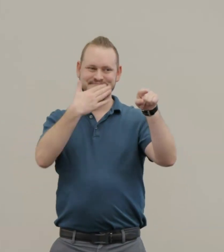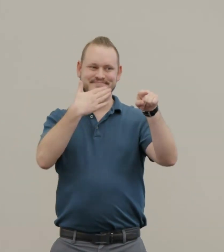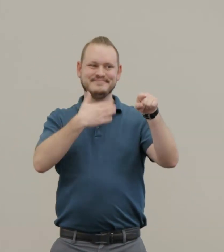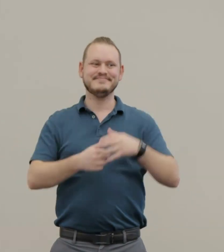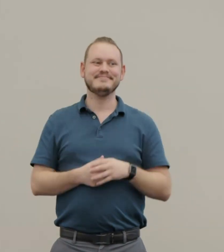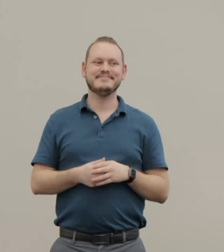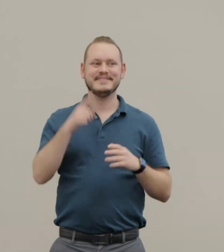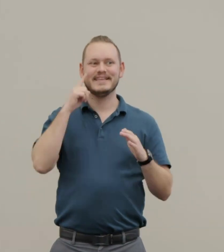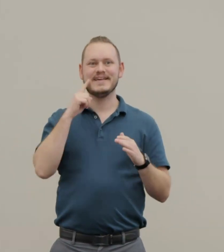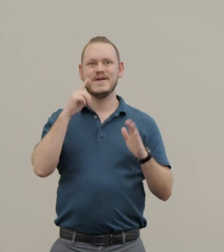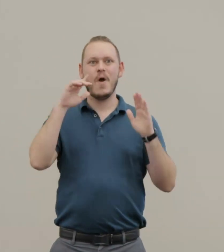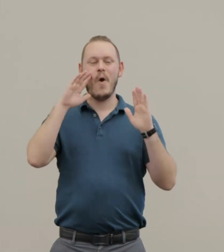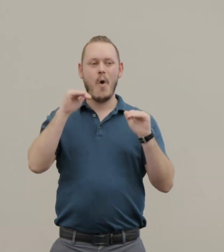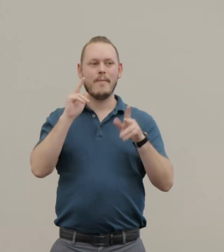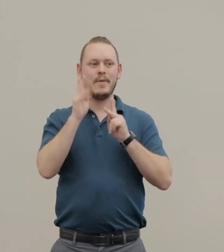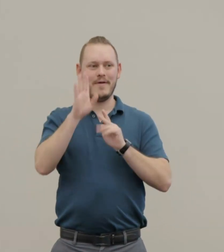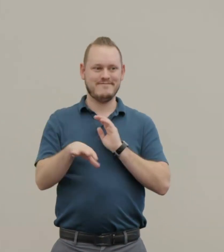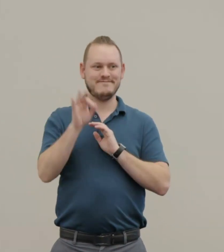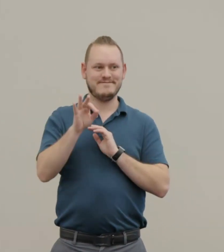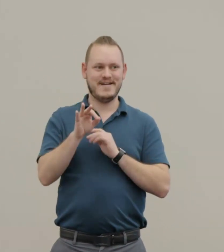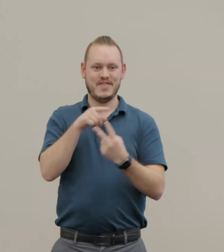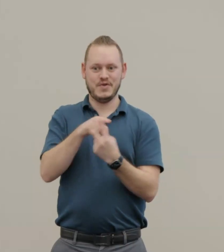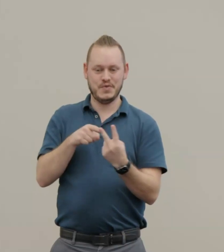I think you're hoping that people are going to find the two